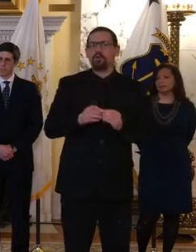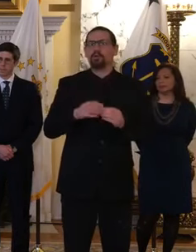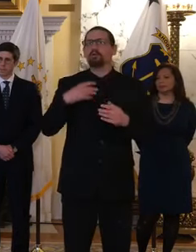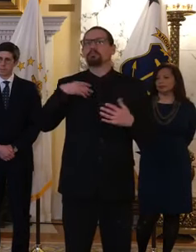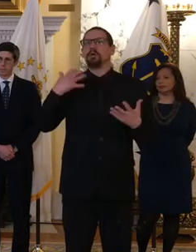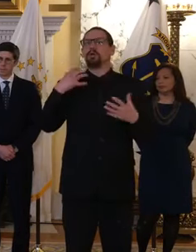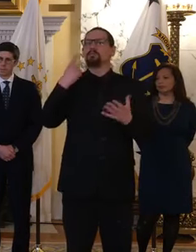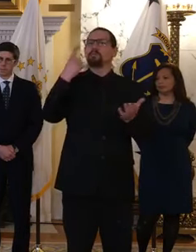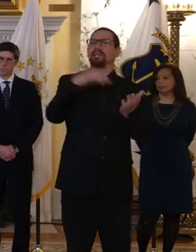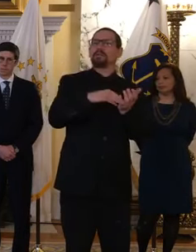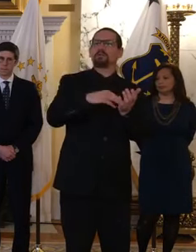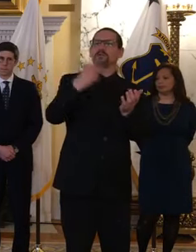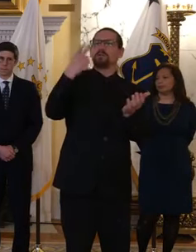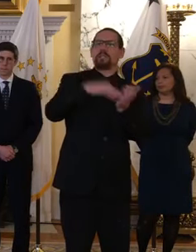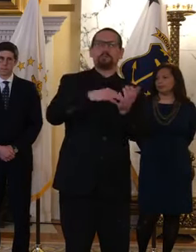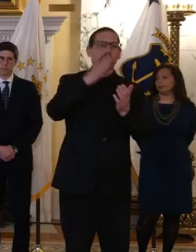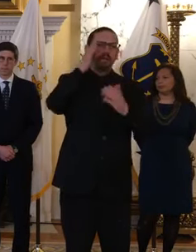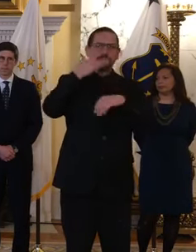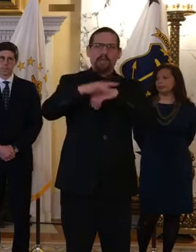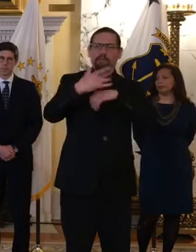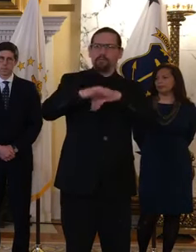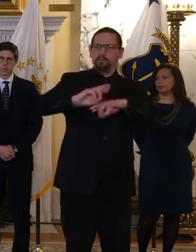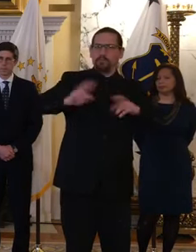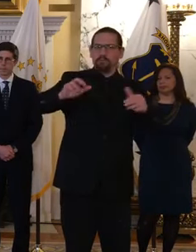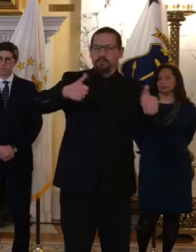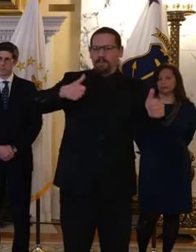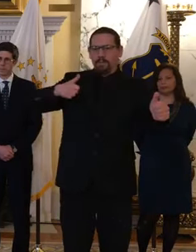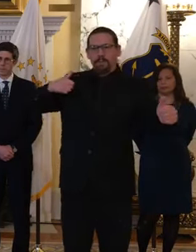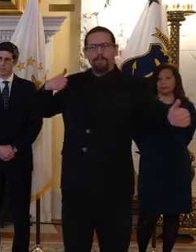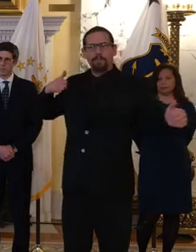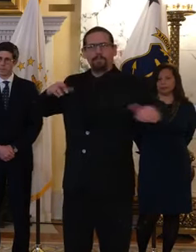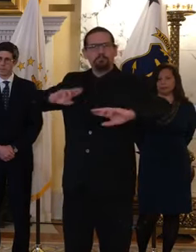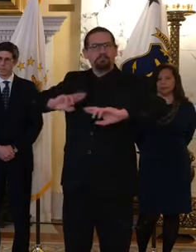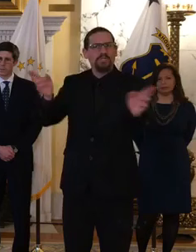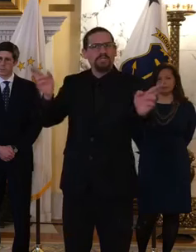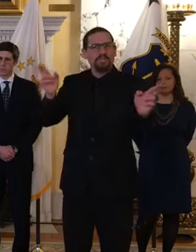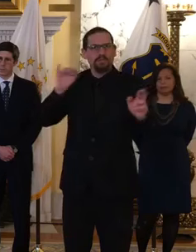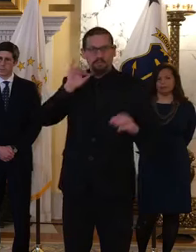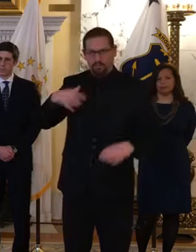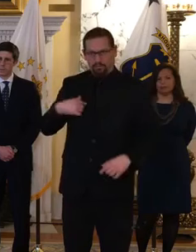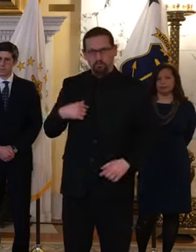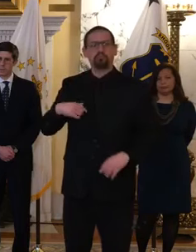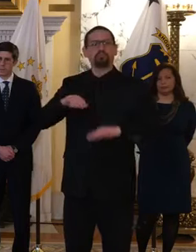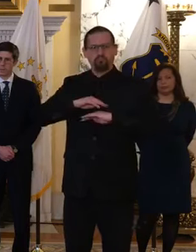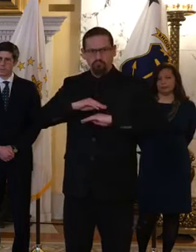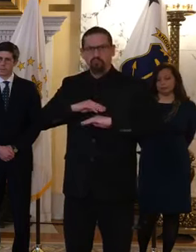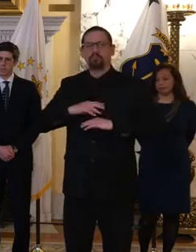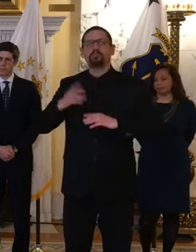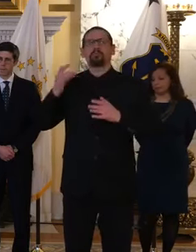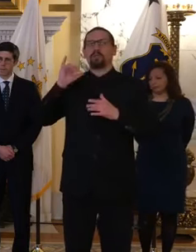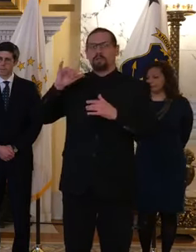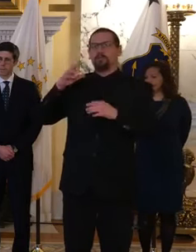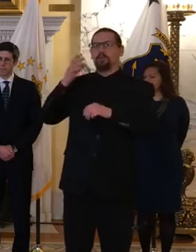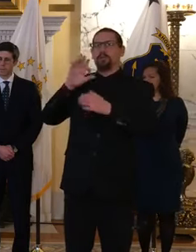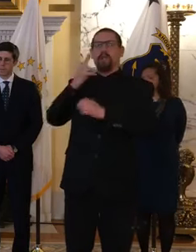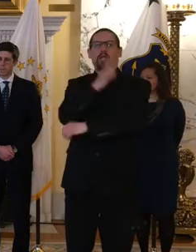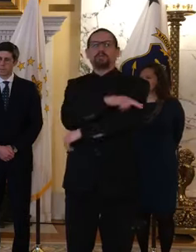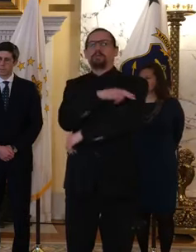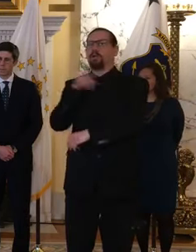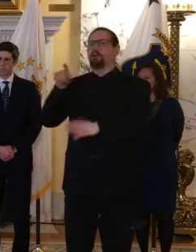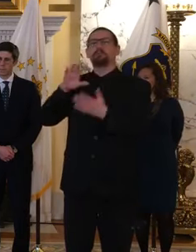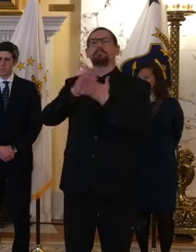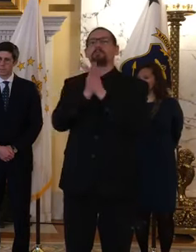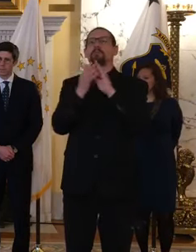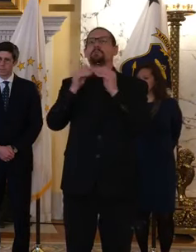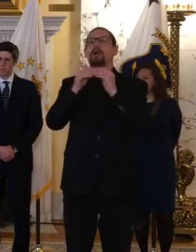could even think about reopening the economy, I'd have to see the hospital census back to some sense of normalcy and making sure that we